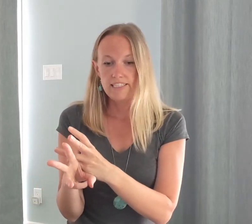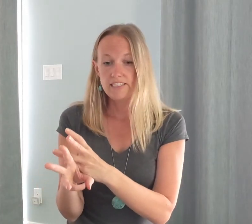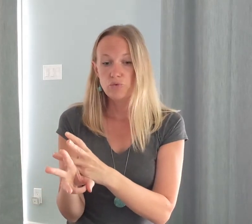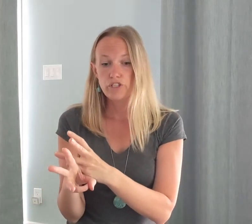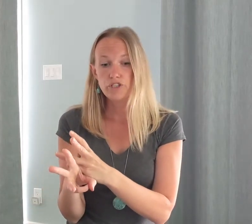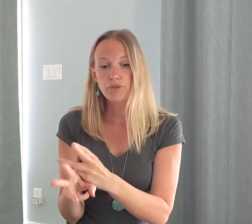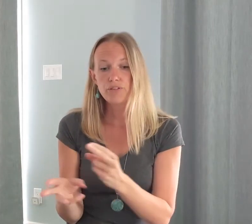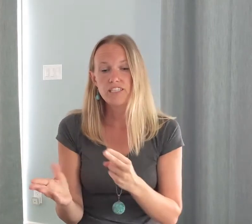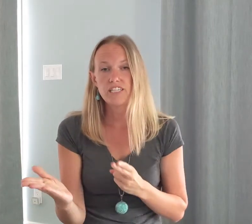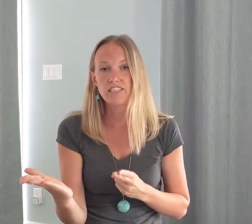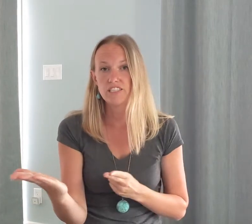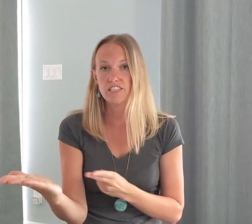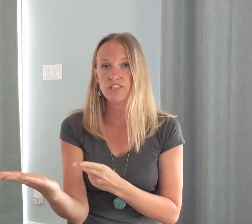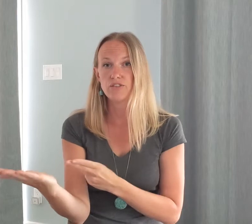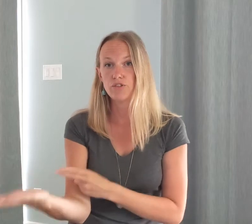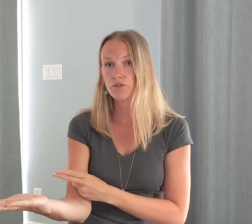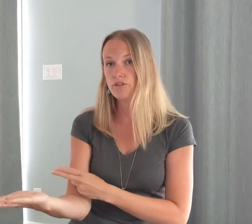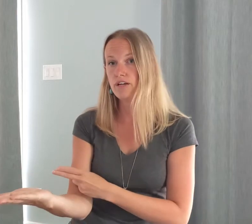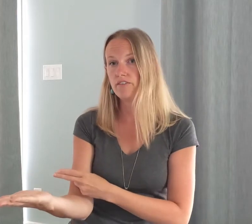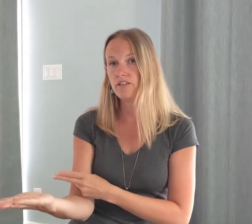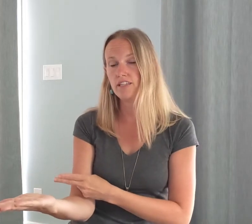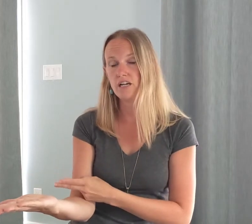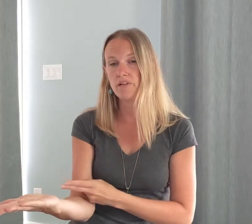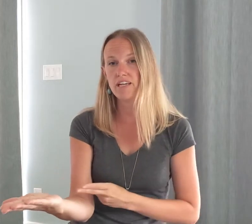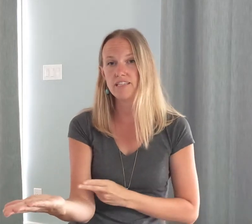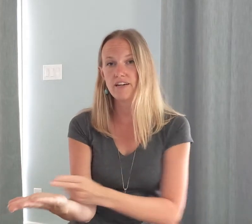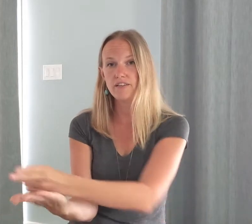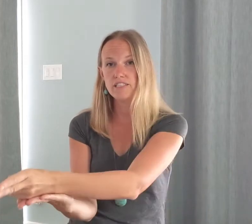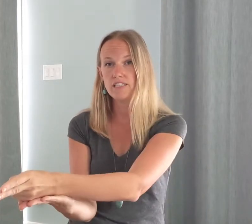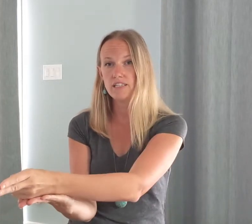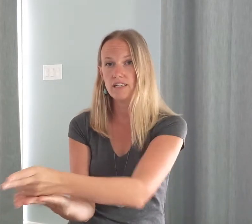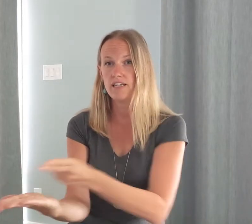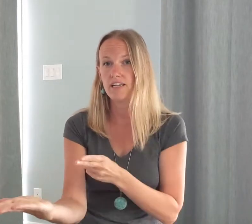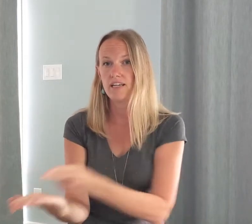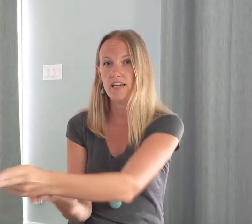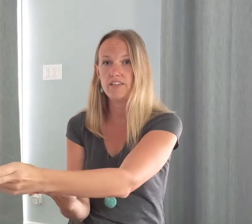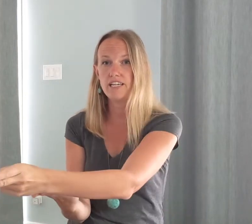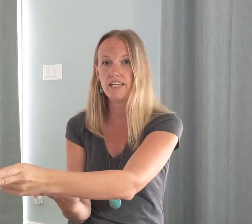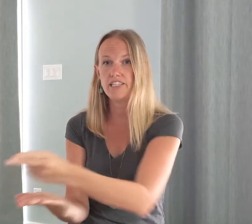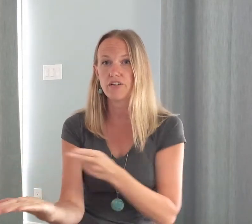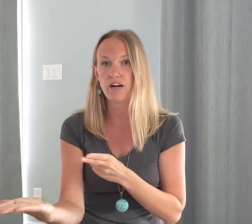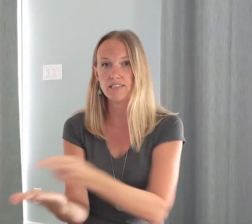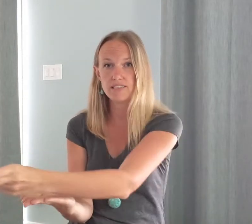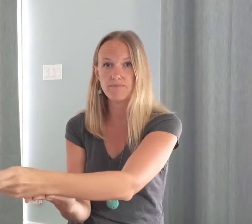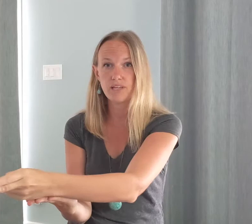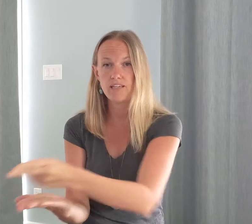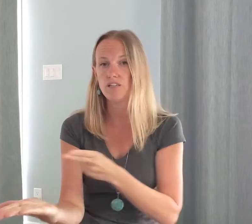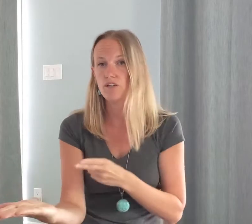Nations with truth and justice. So truth, you have your non-dominant hand out, and you take an H across. Okay.